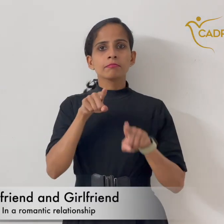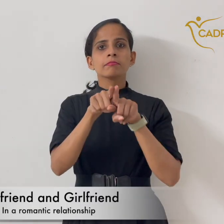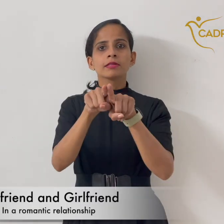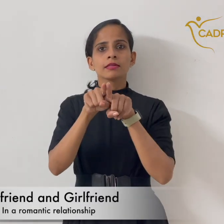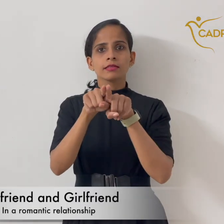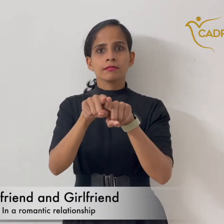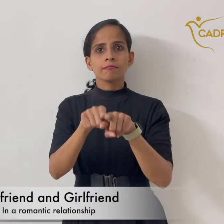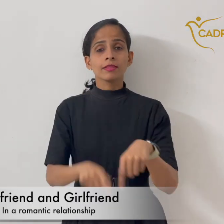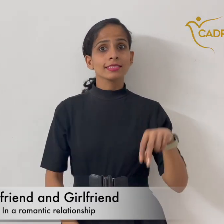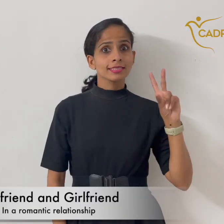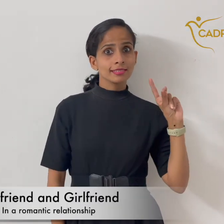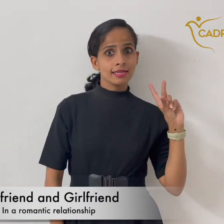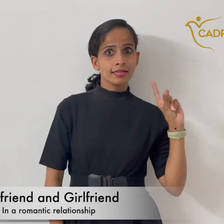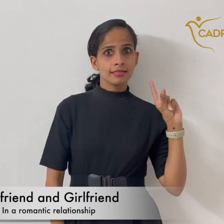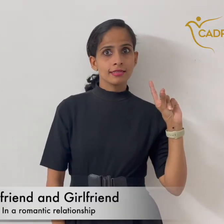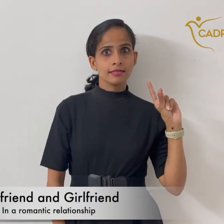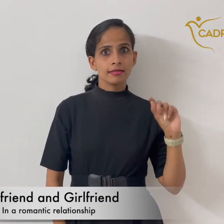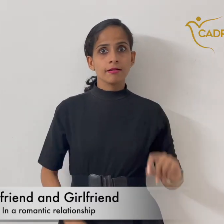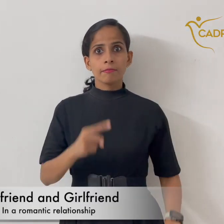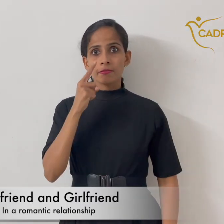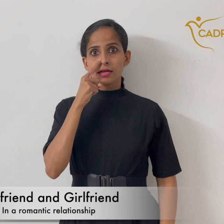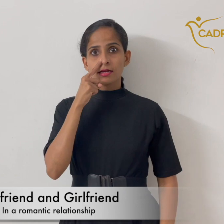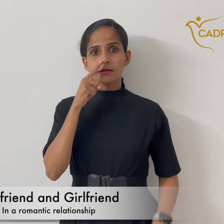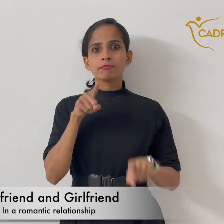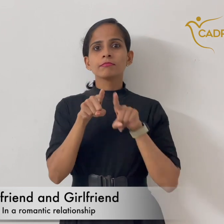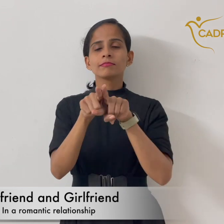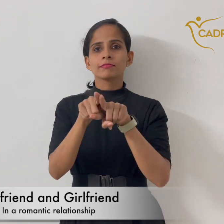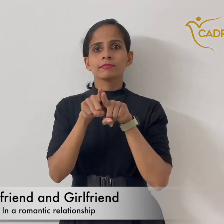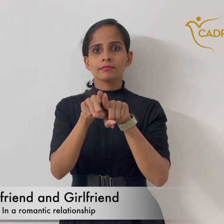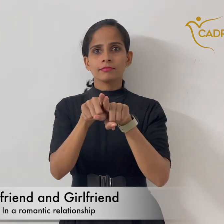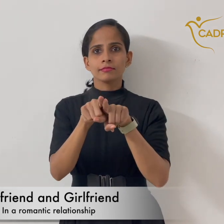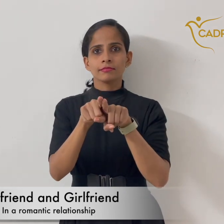Boyfriend, girlfriend in a romantic relationship.